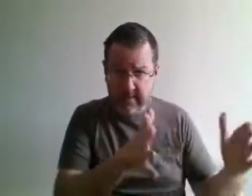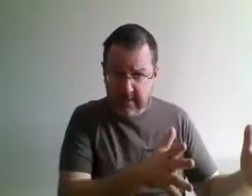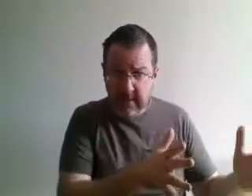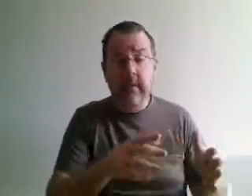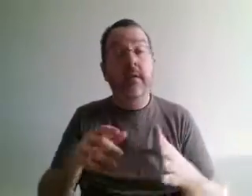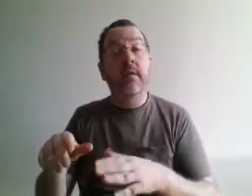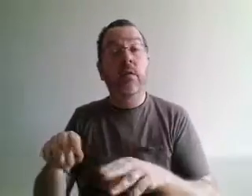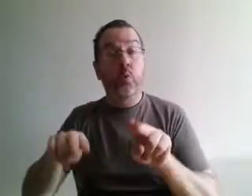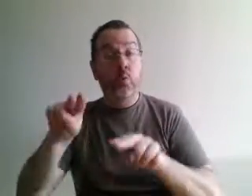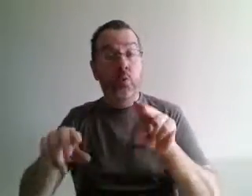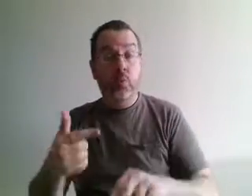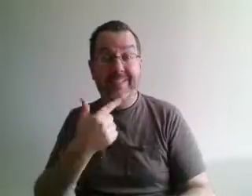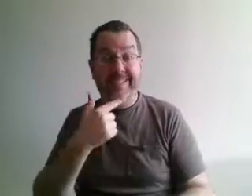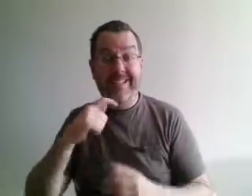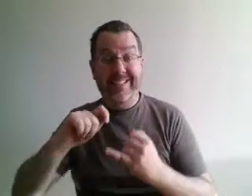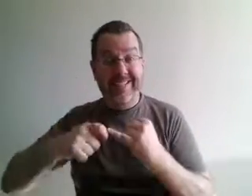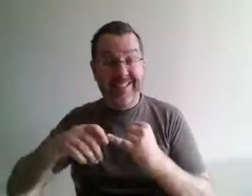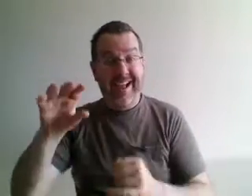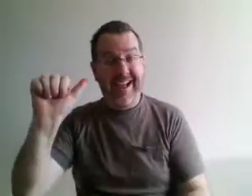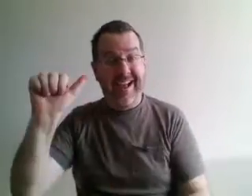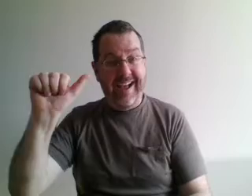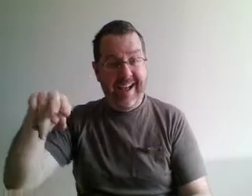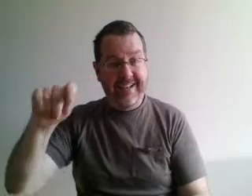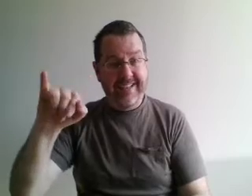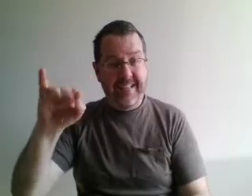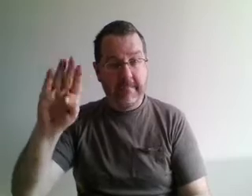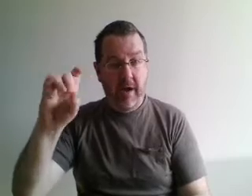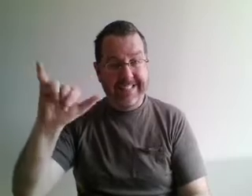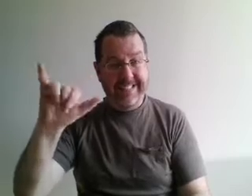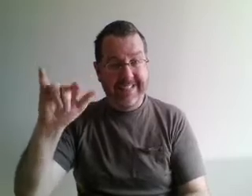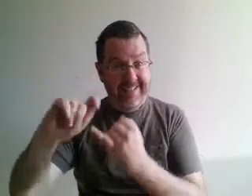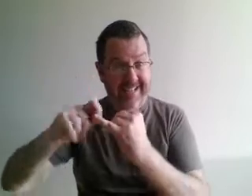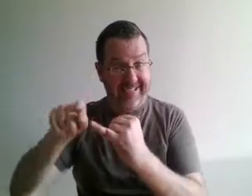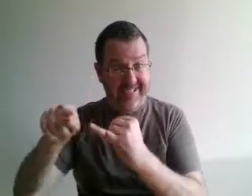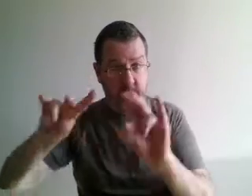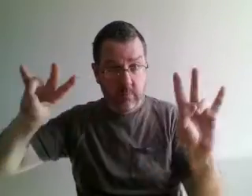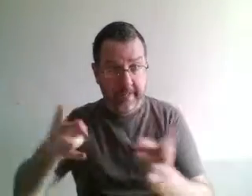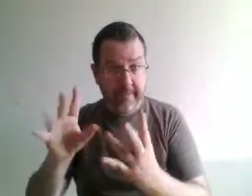been developed, which can be done in 10 minutes. The problem with it is that it will only detect